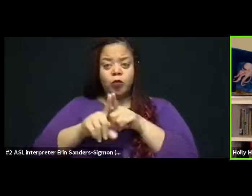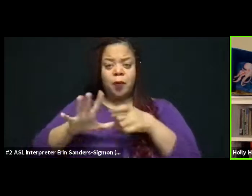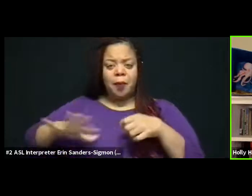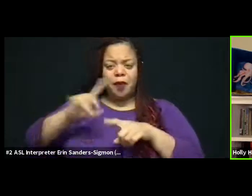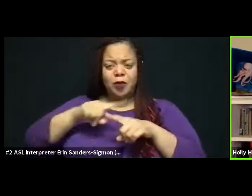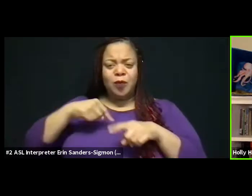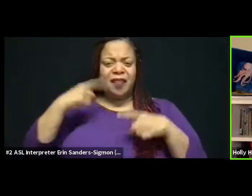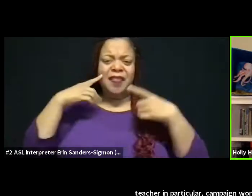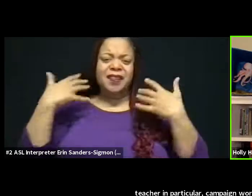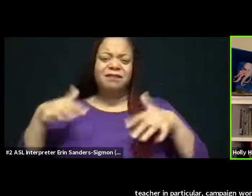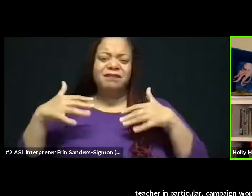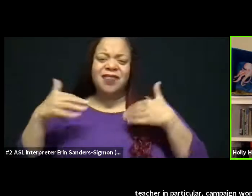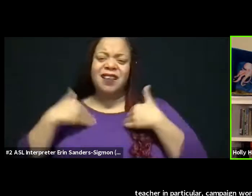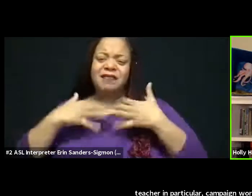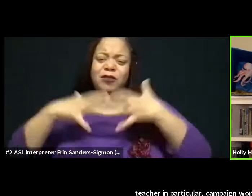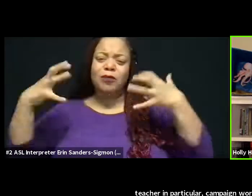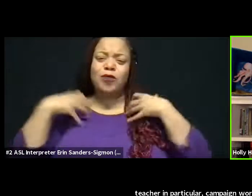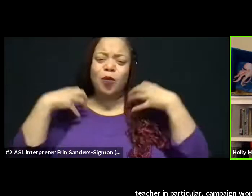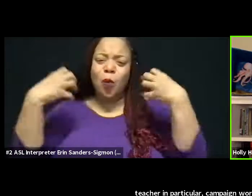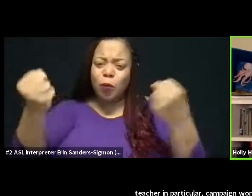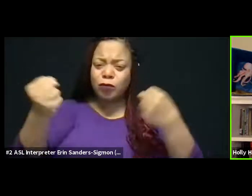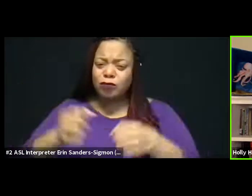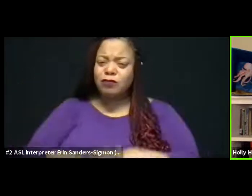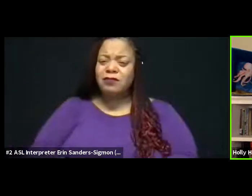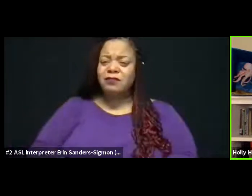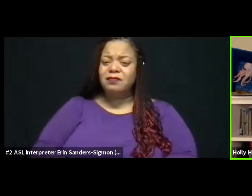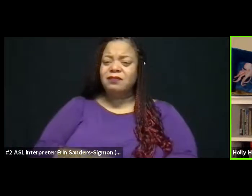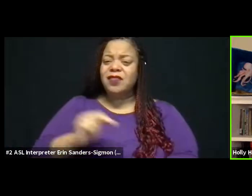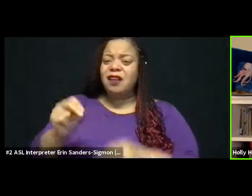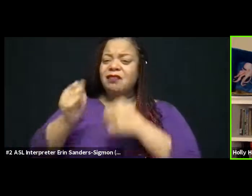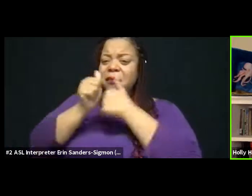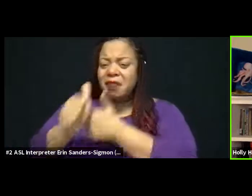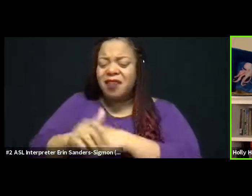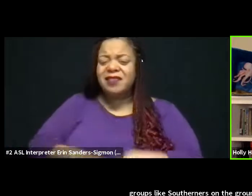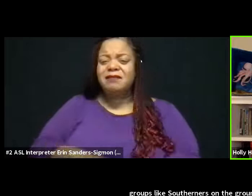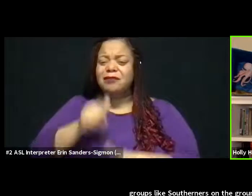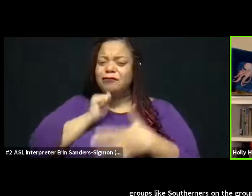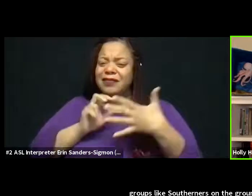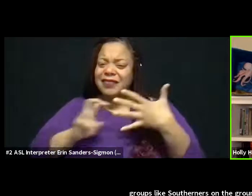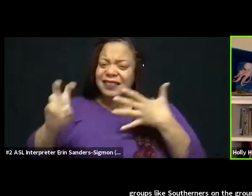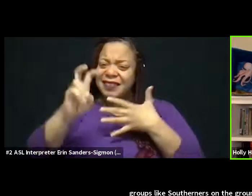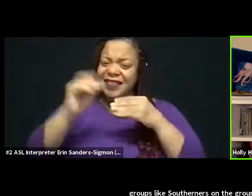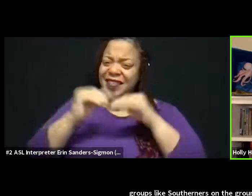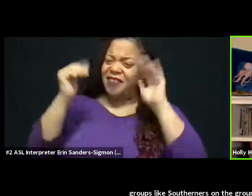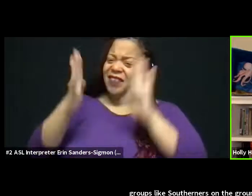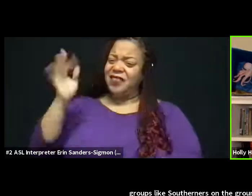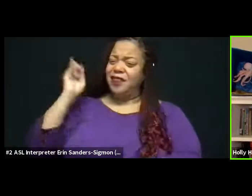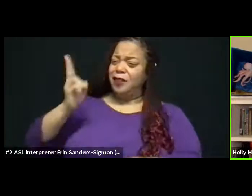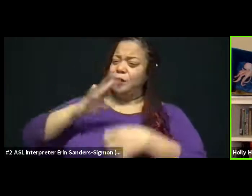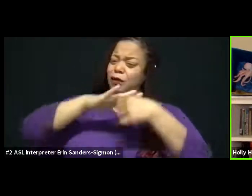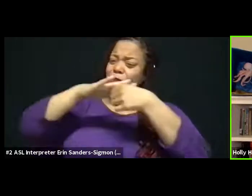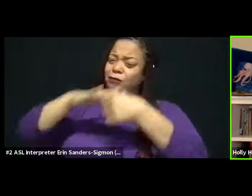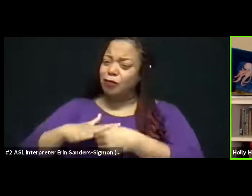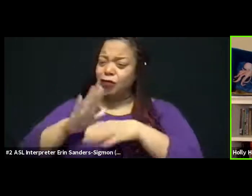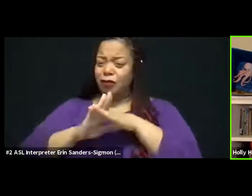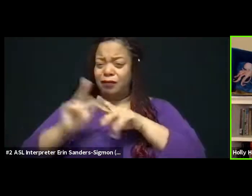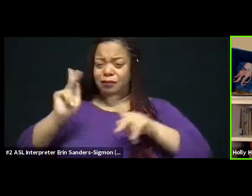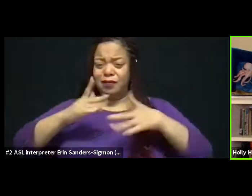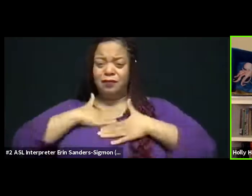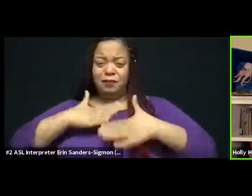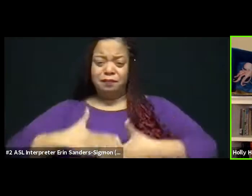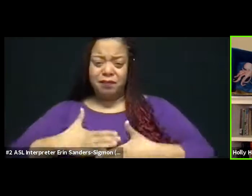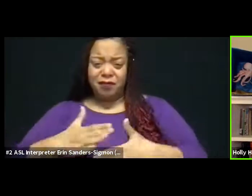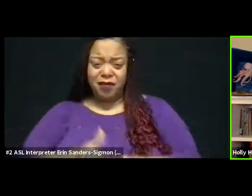and noncompliance and resiliency in the face of historical oppression on people's bodies and on the land around